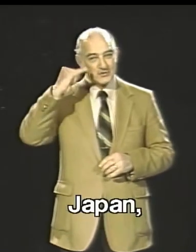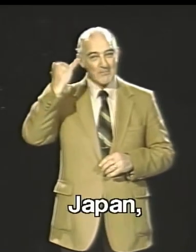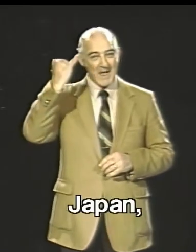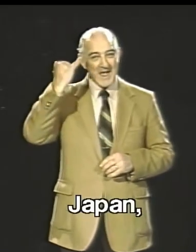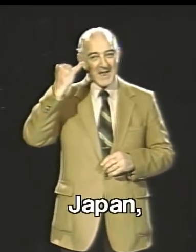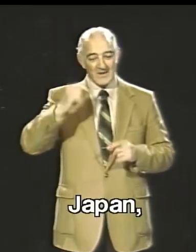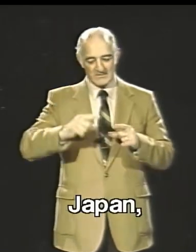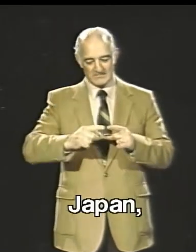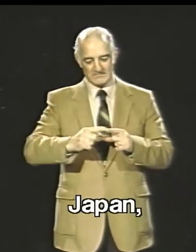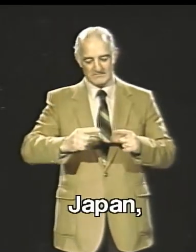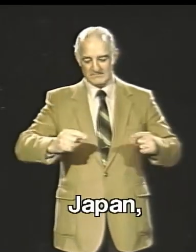Japan?